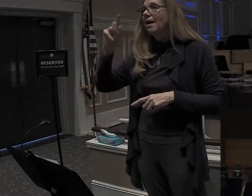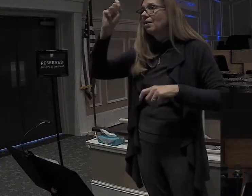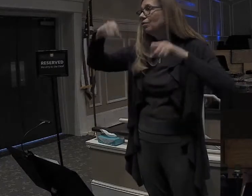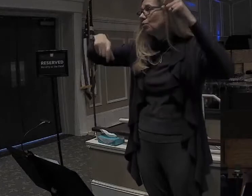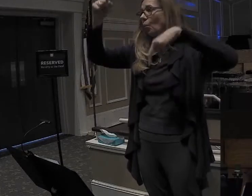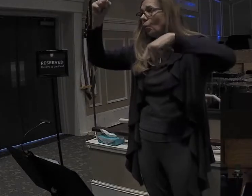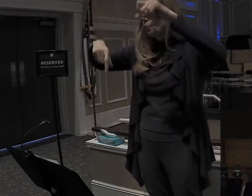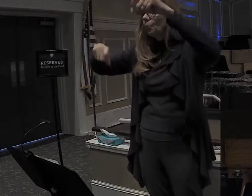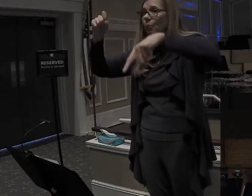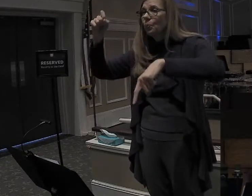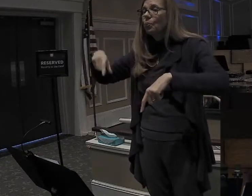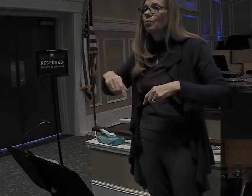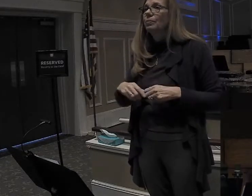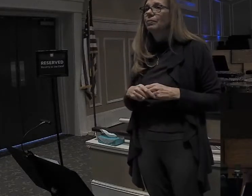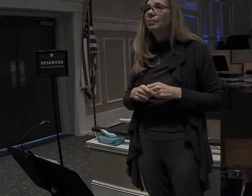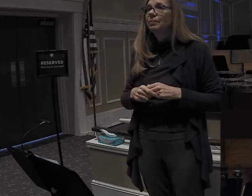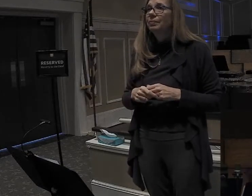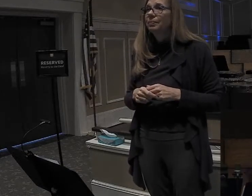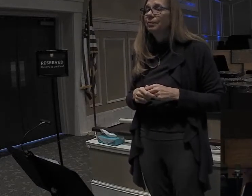hailstorm.